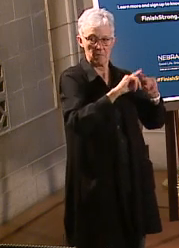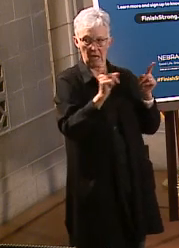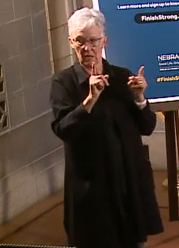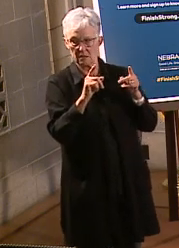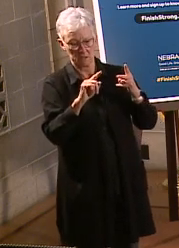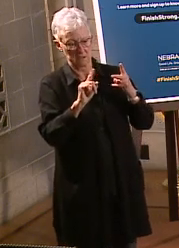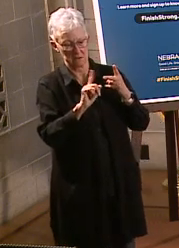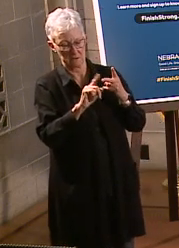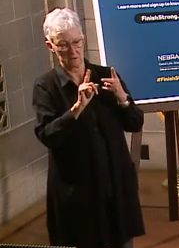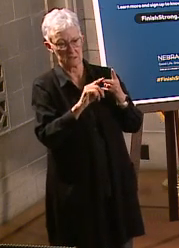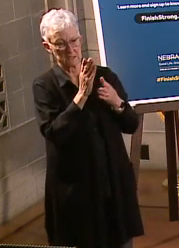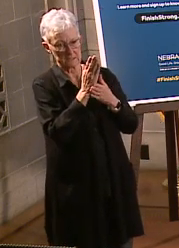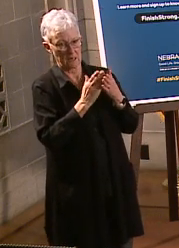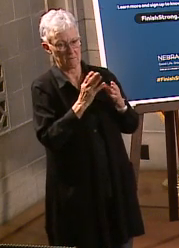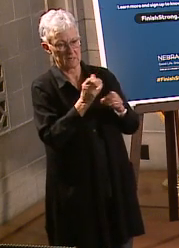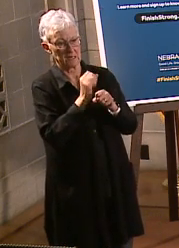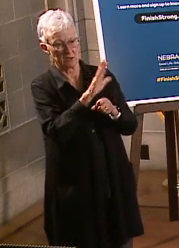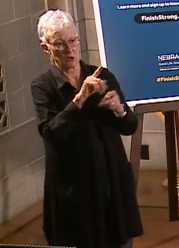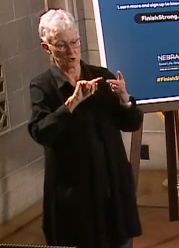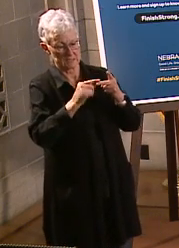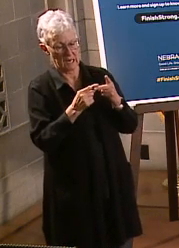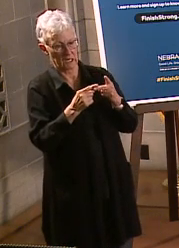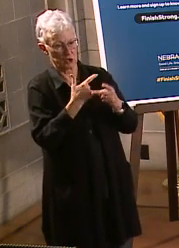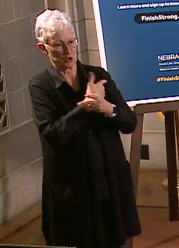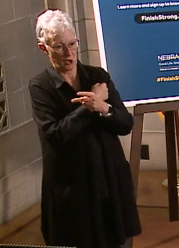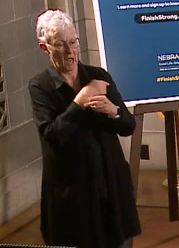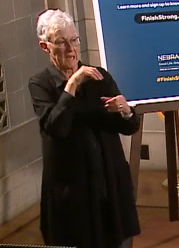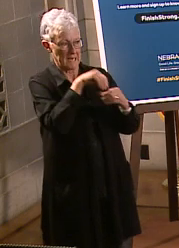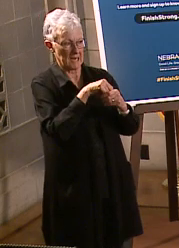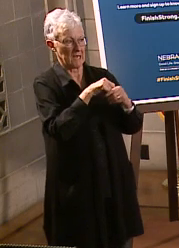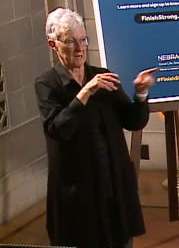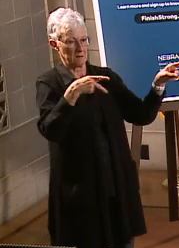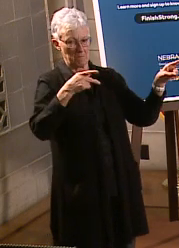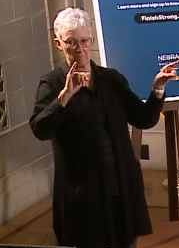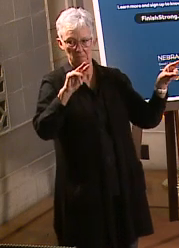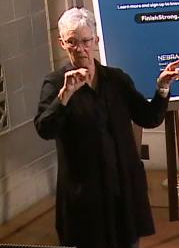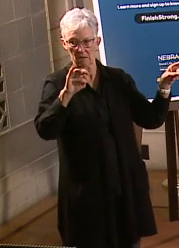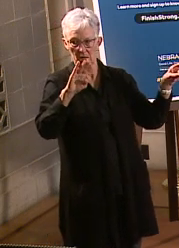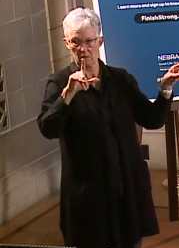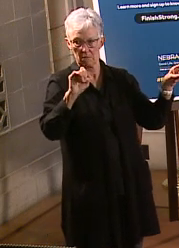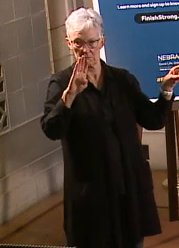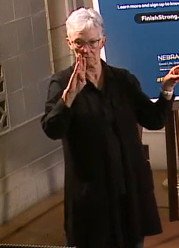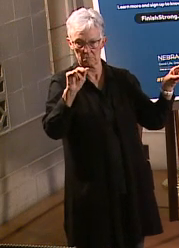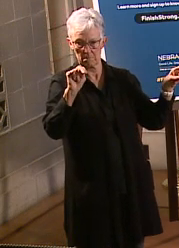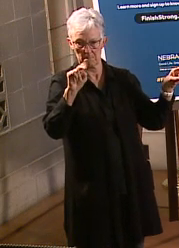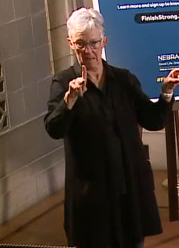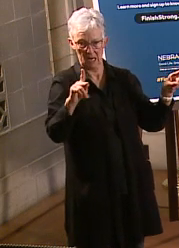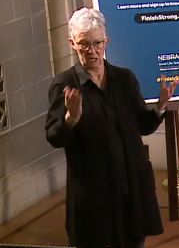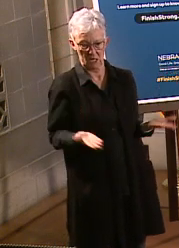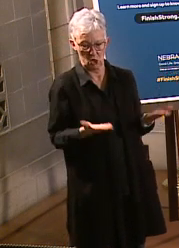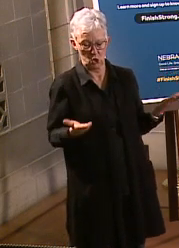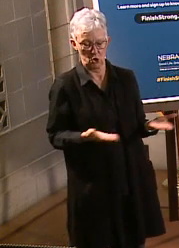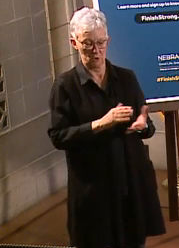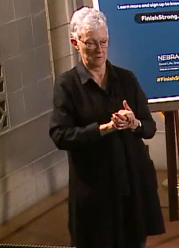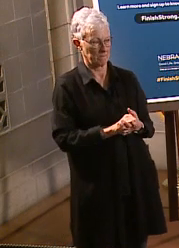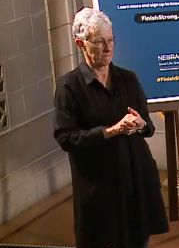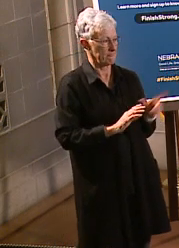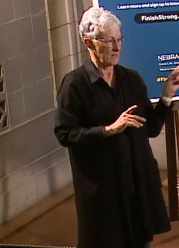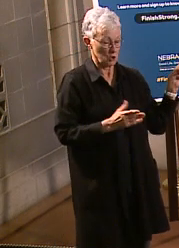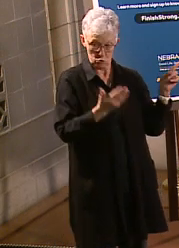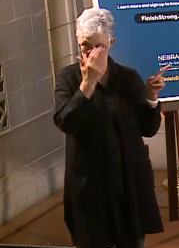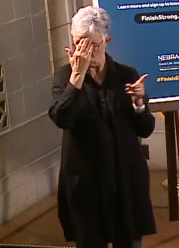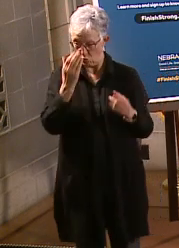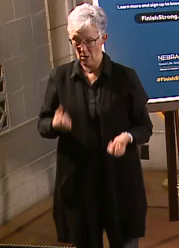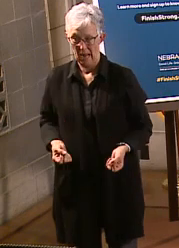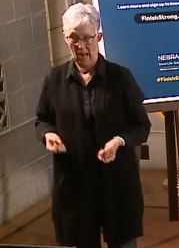doses have come into the state so far from the federal pharmacy program? Do I know how many doses have come into the state specifically for the federal pharmacy program?